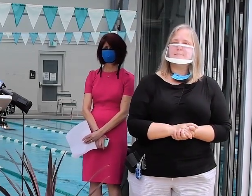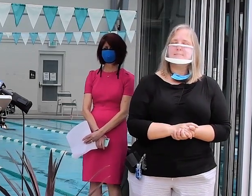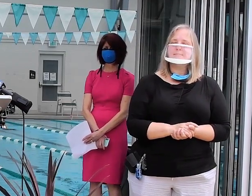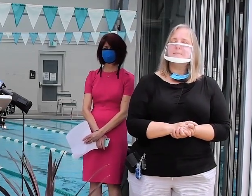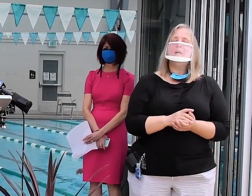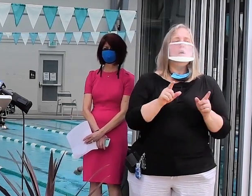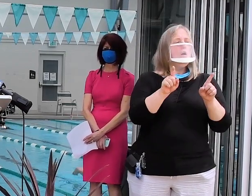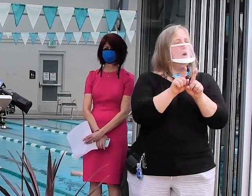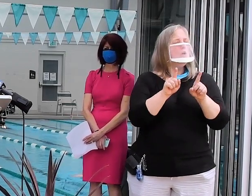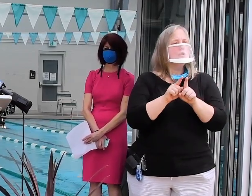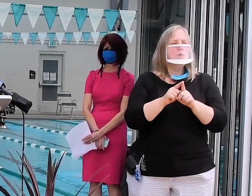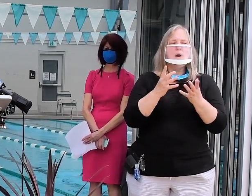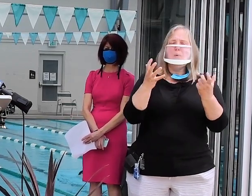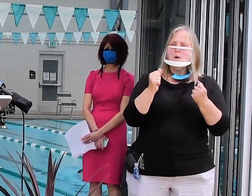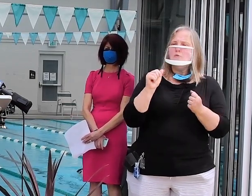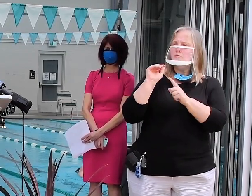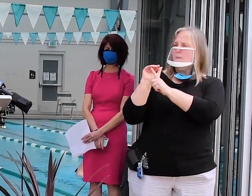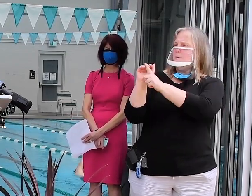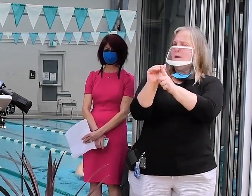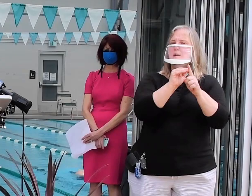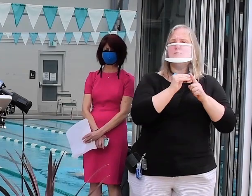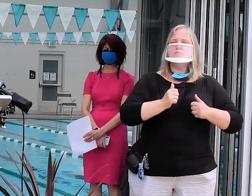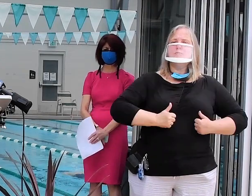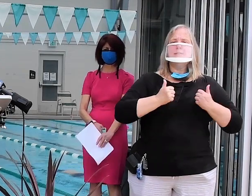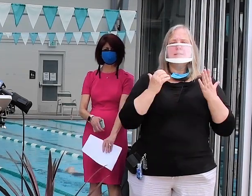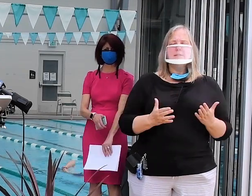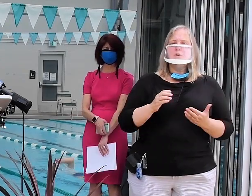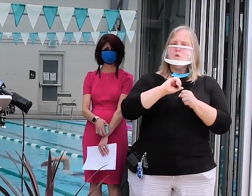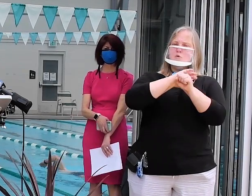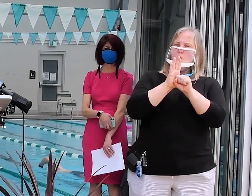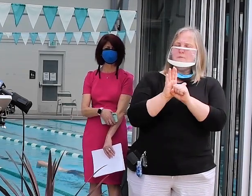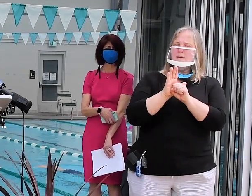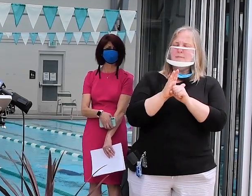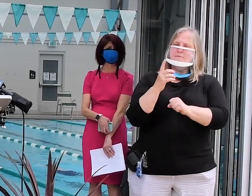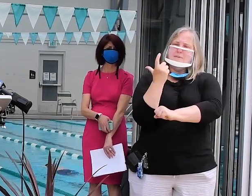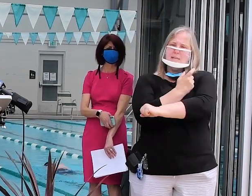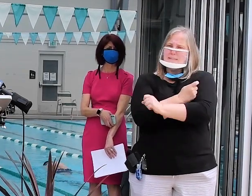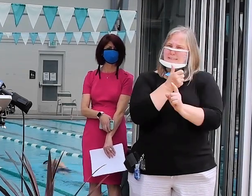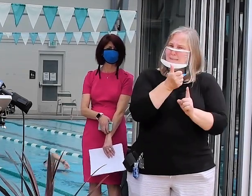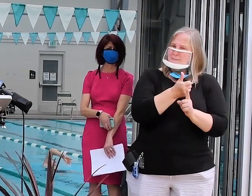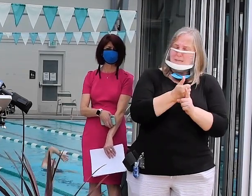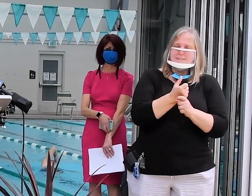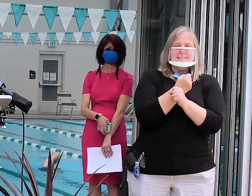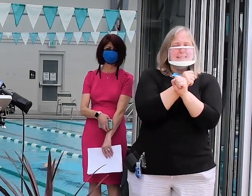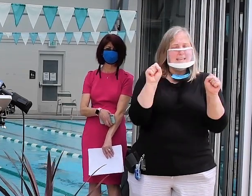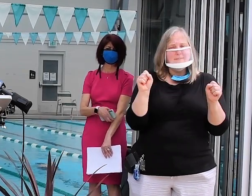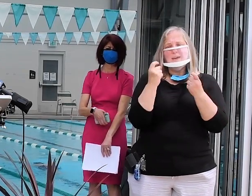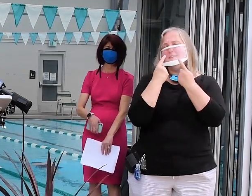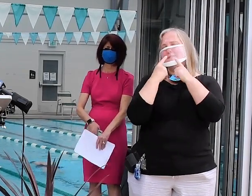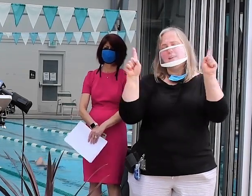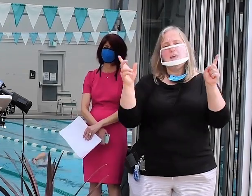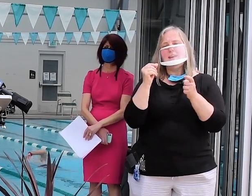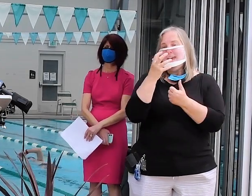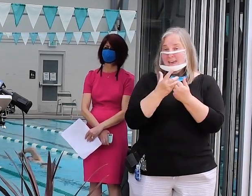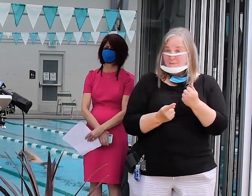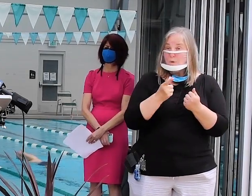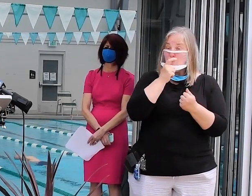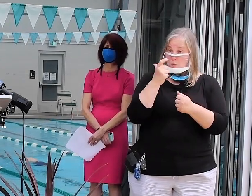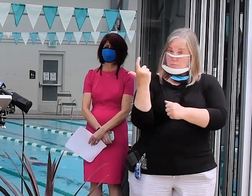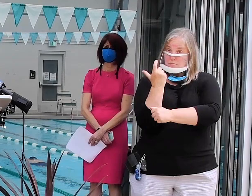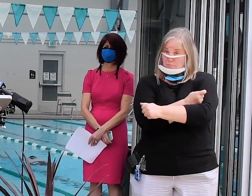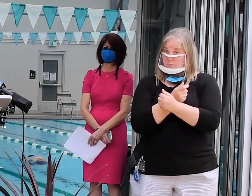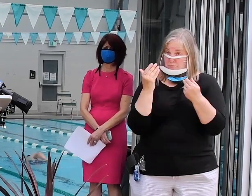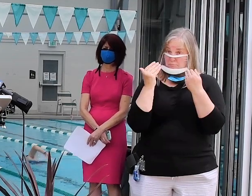I also want to remind residents that COVID-19 vaccines are safe, effective, and everyone getting the